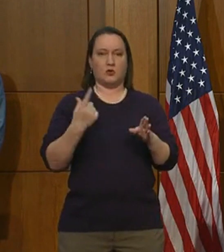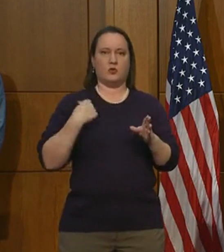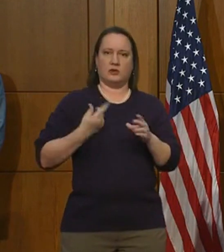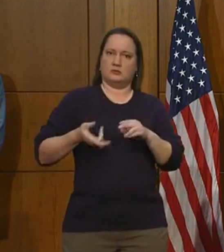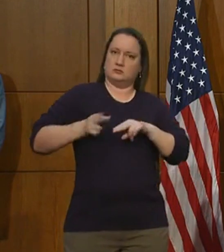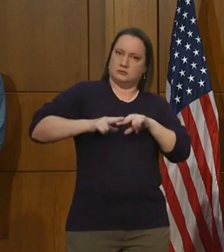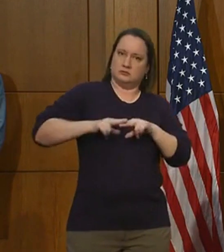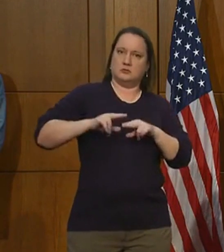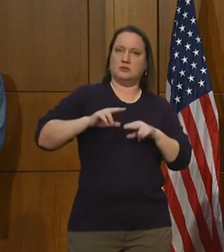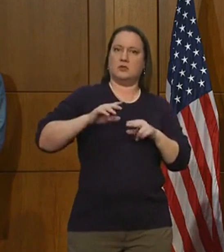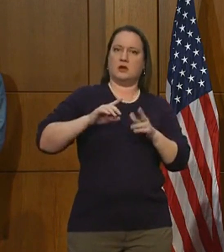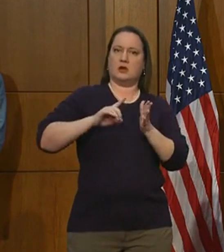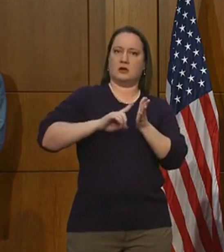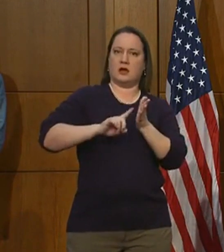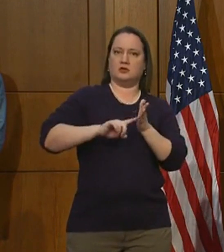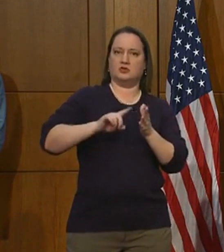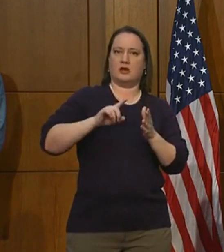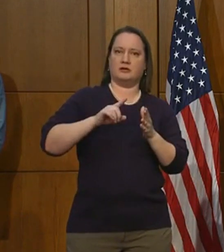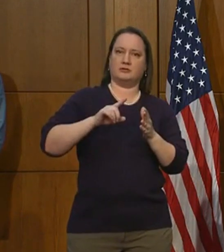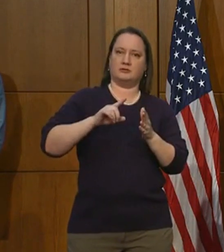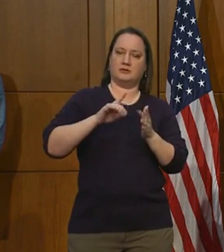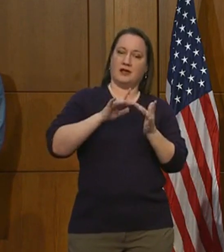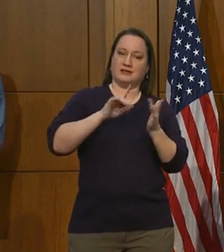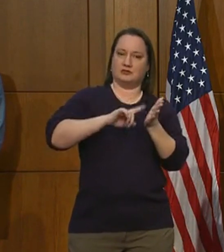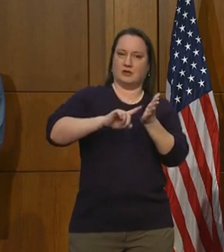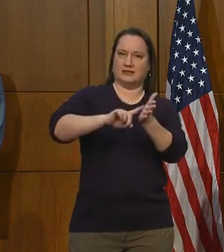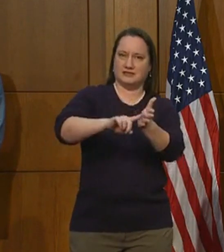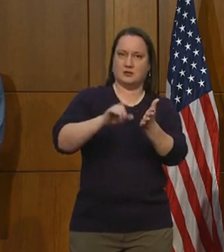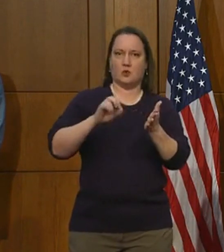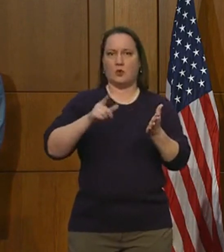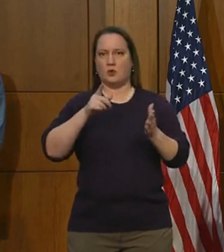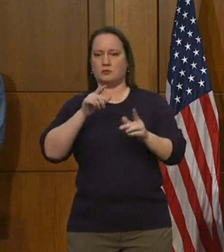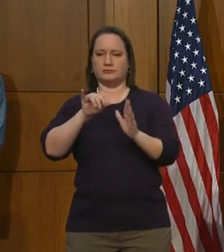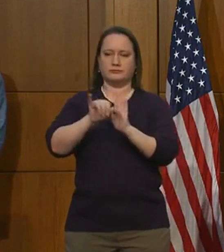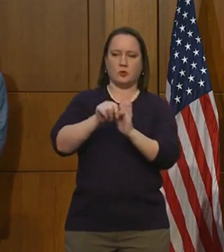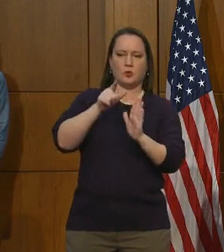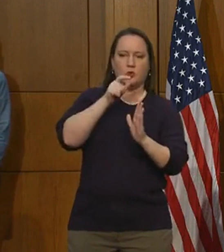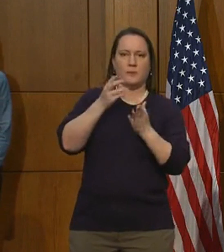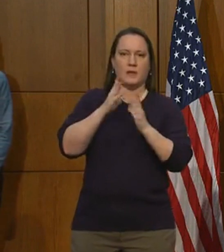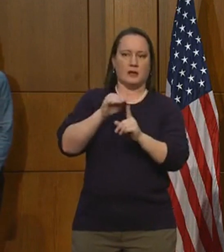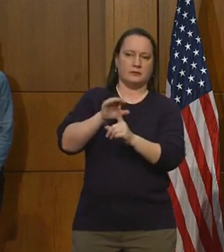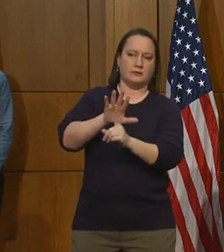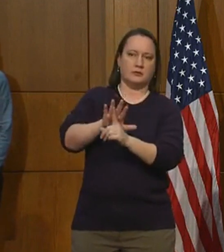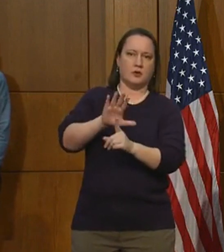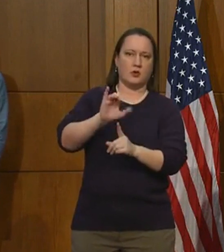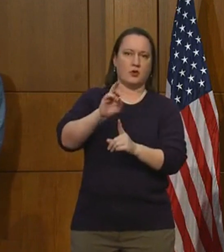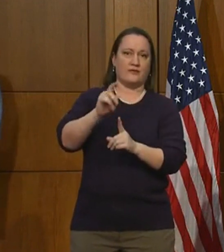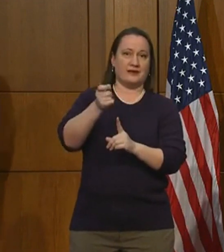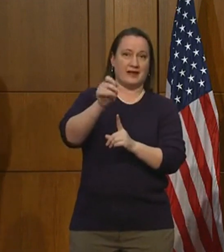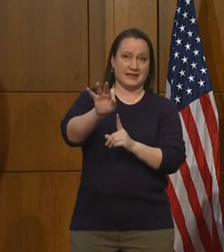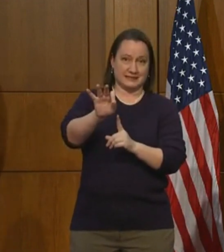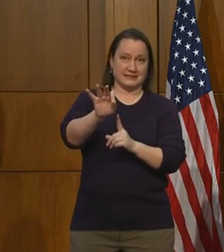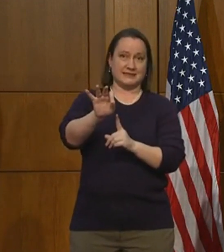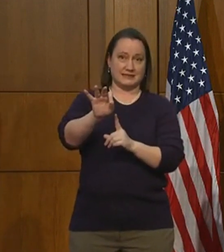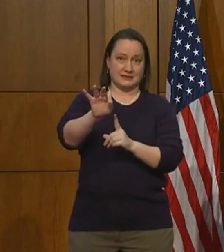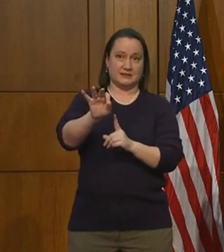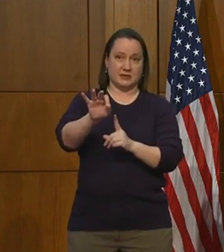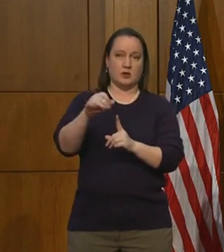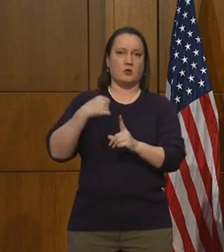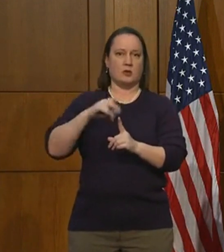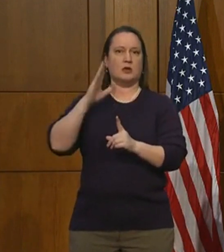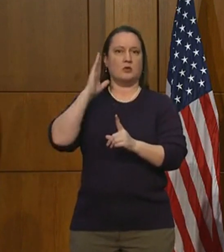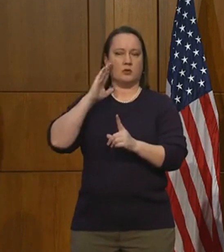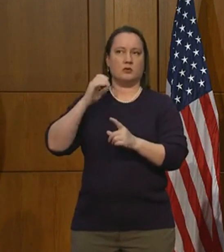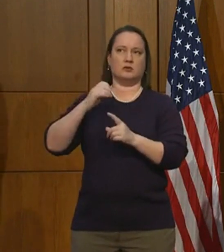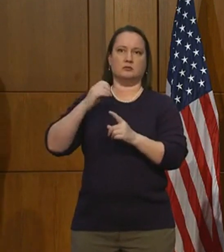tracing or identification of people who might have been exposed to COVID-19, this will be very much the lens through